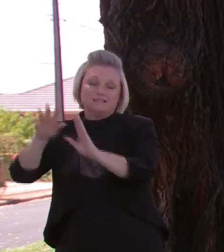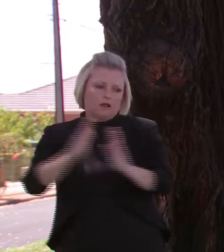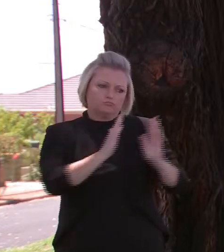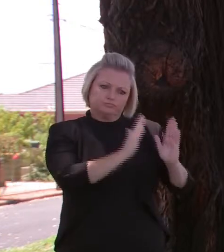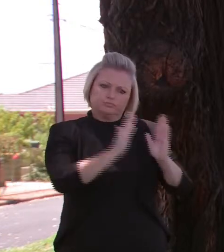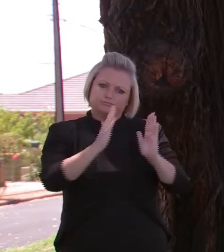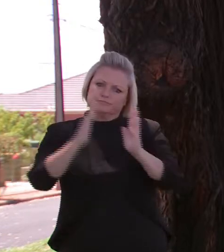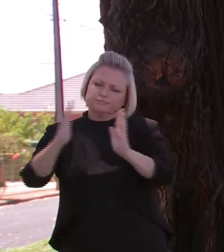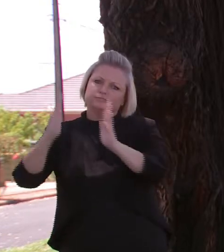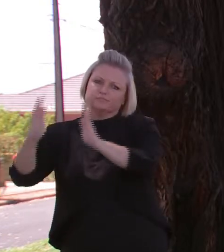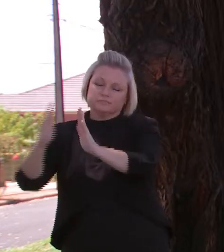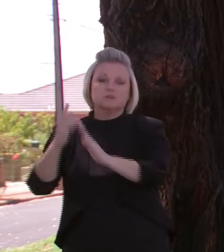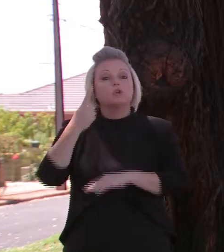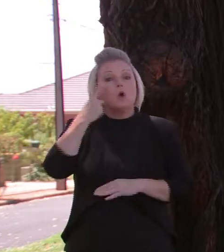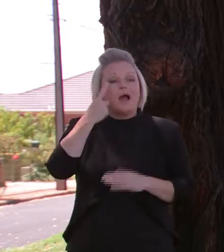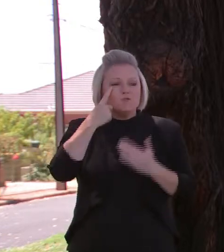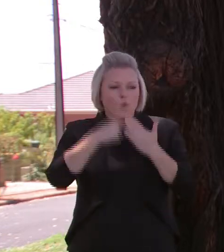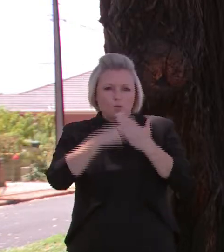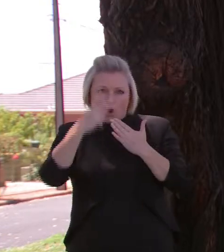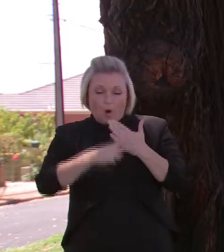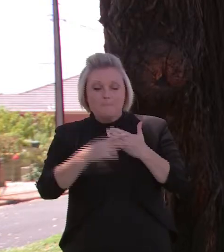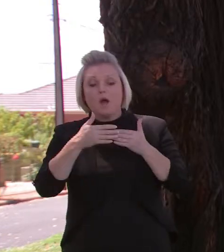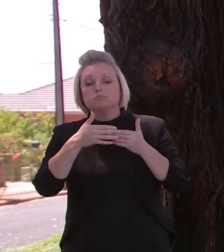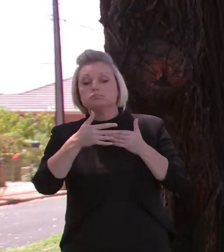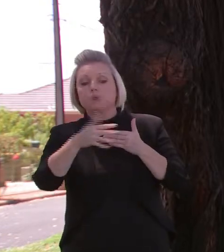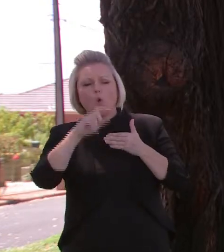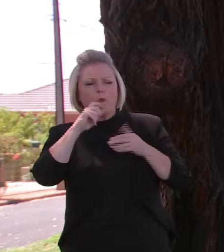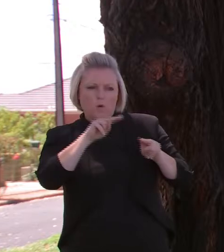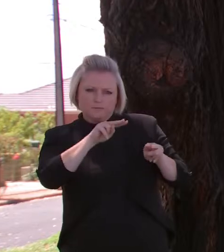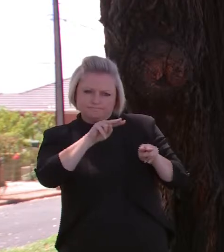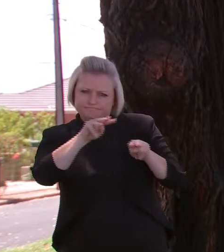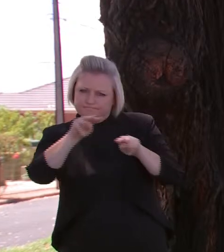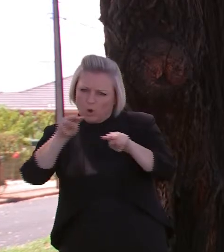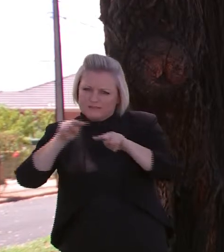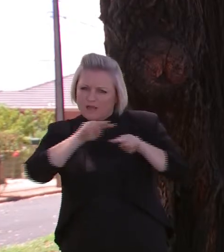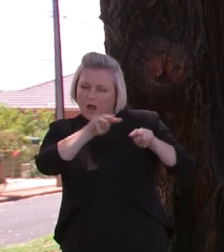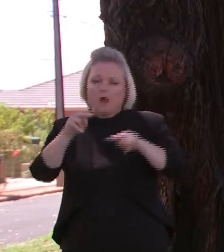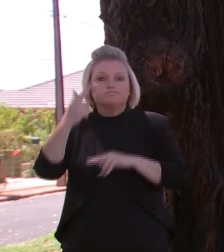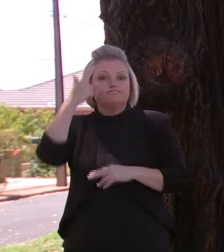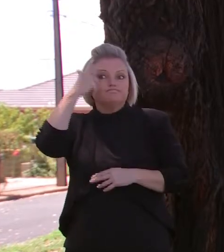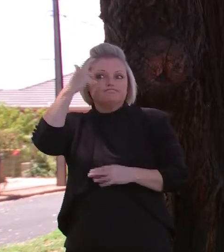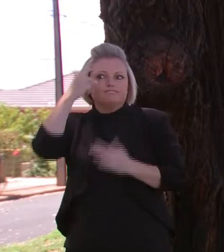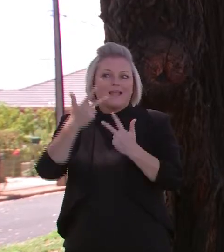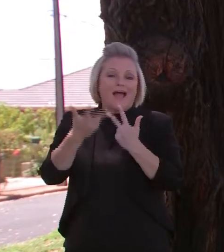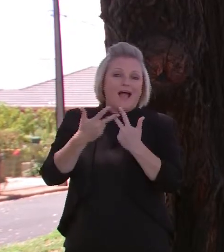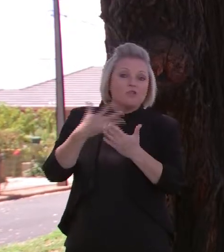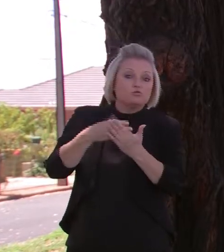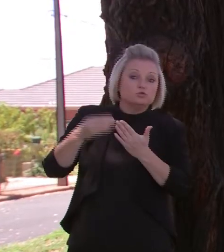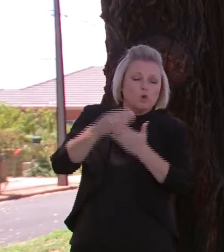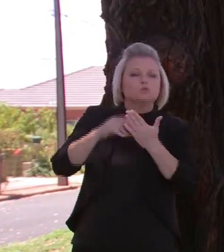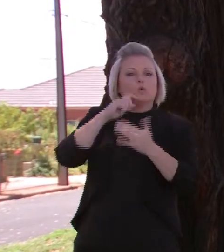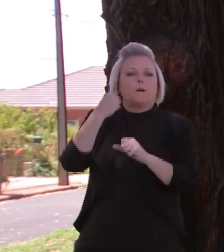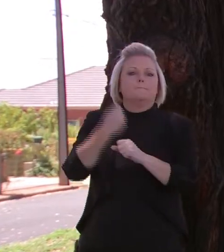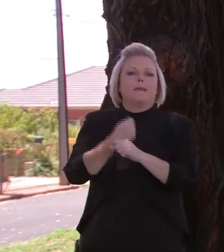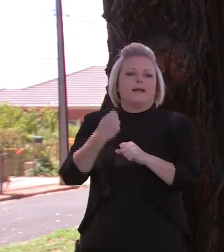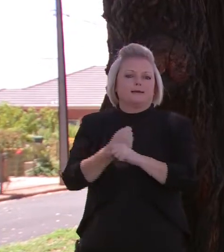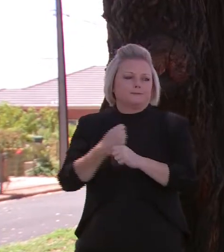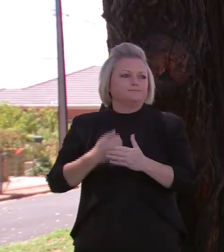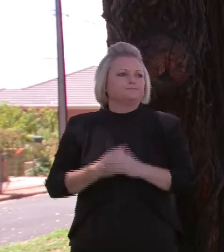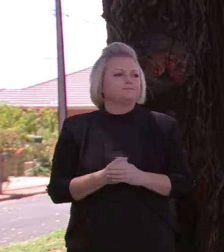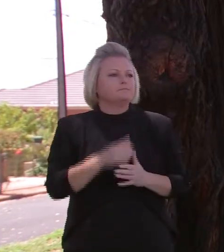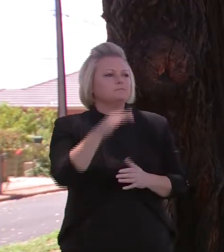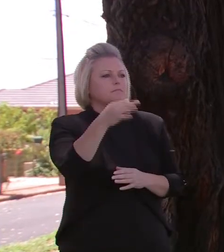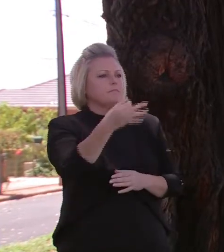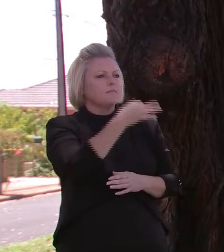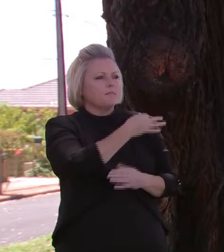determine what adjustments are needed and what extra resources or what other resources are needed going forward after the end of week 4. So this is for those year